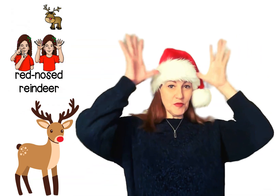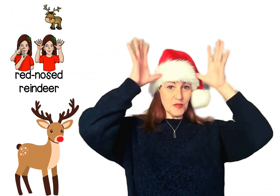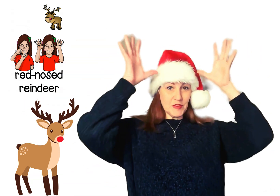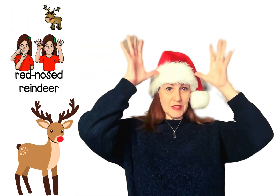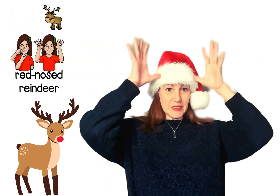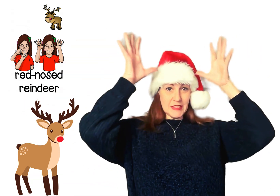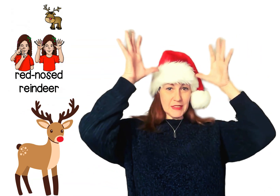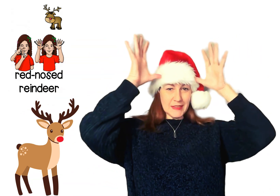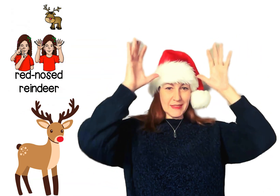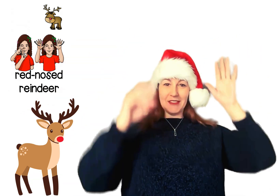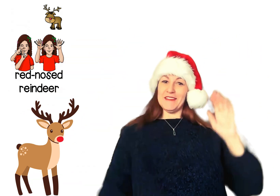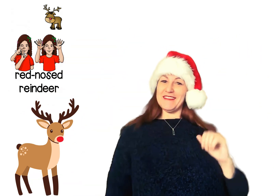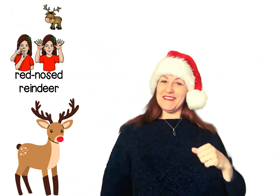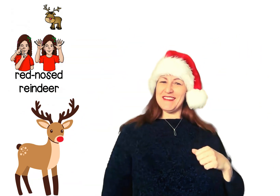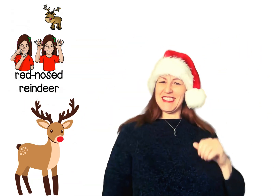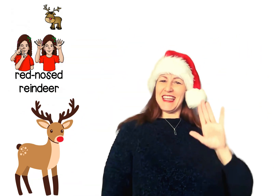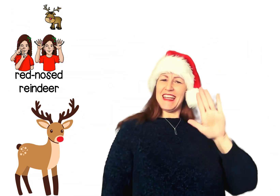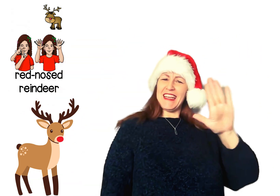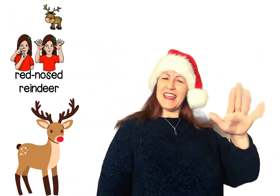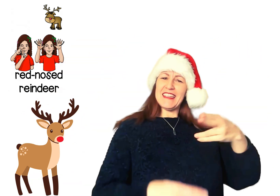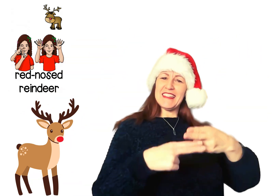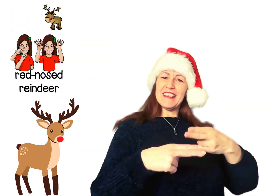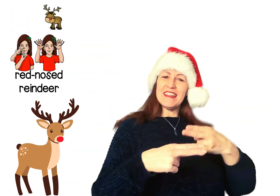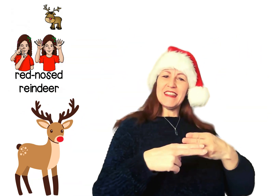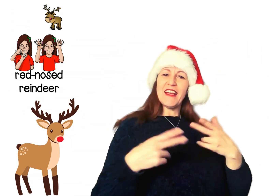Red-nosed reindeer.